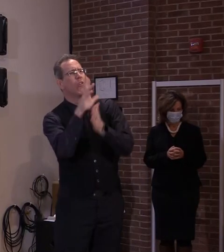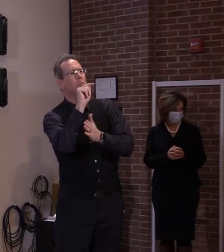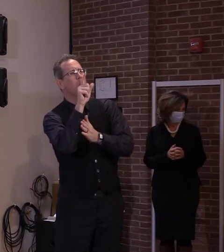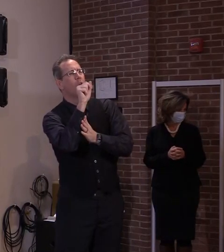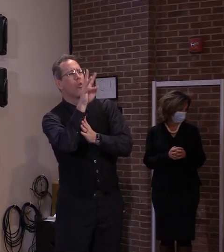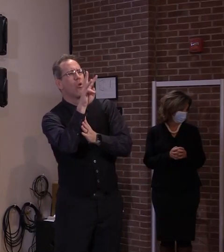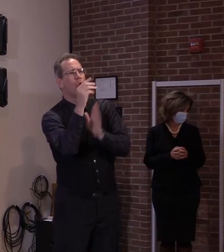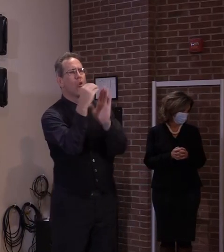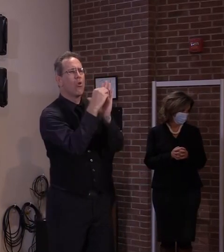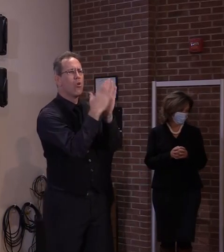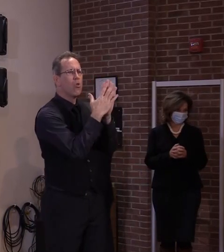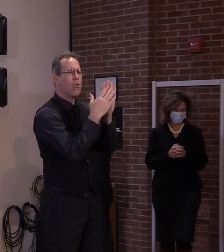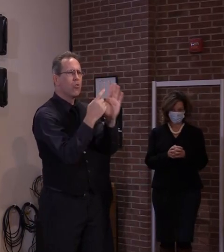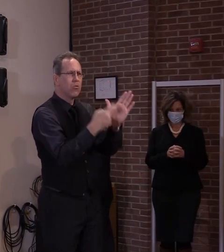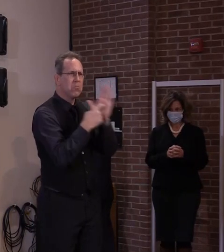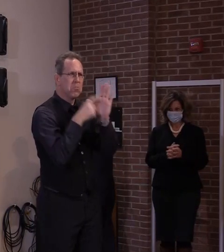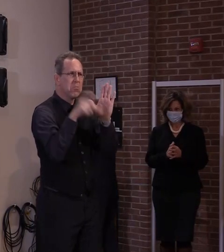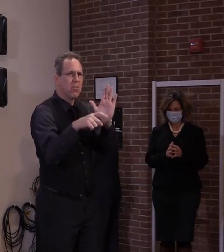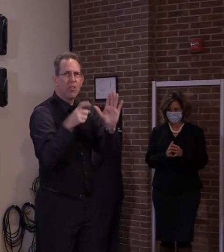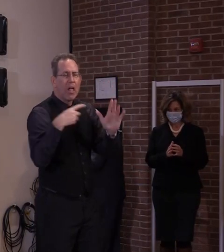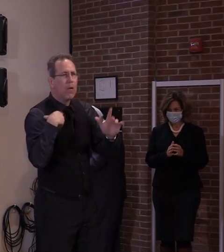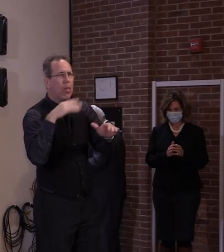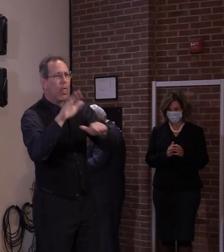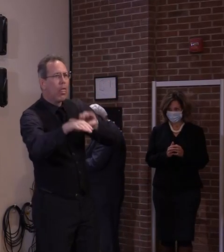would just wonder whether you would consider